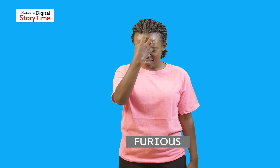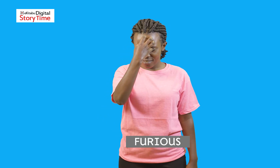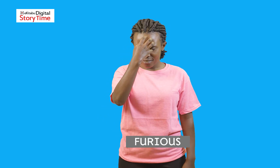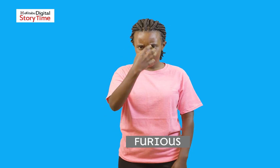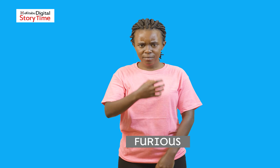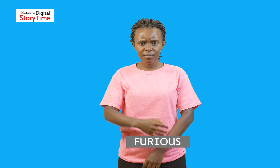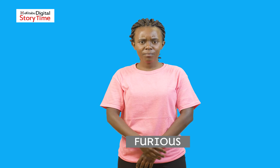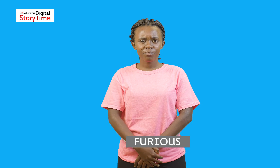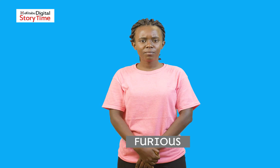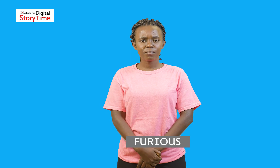Furious.